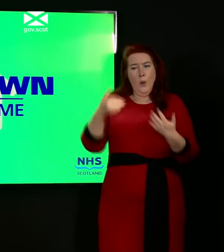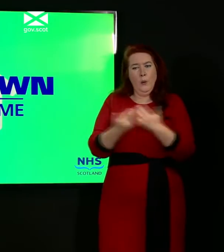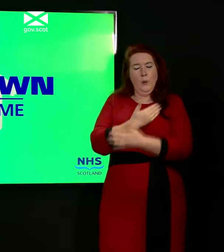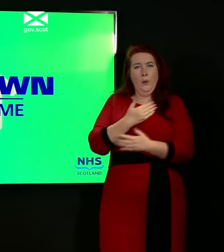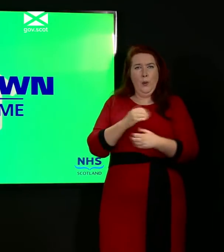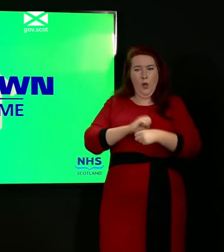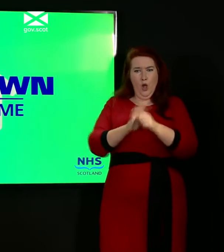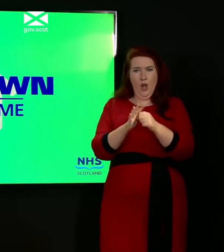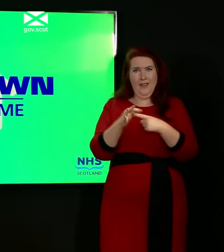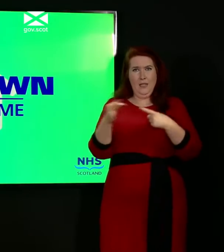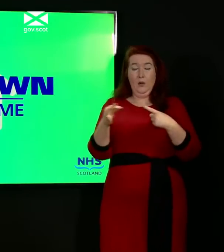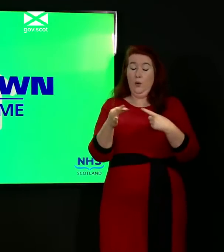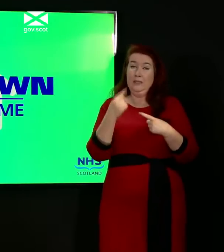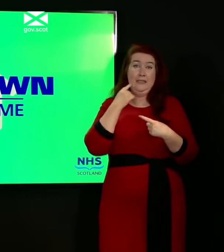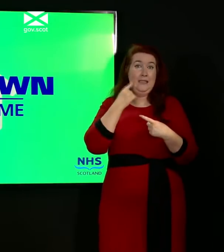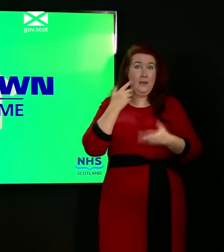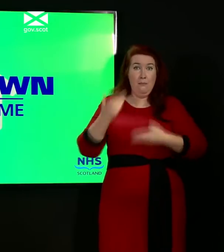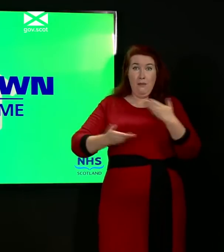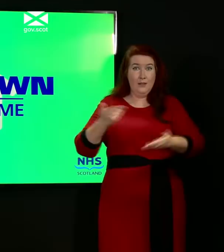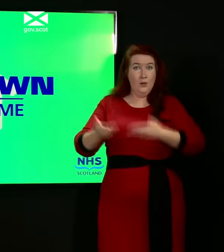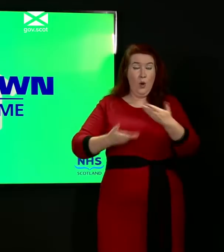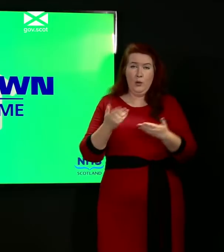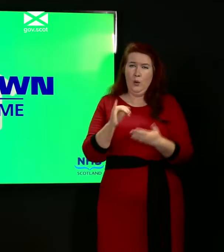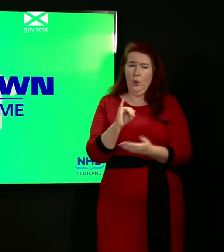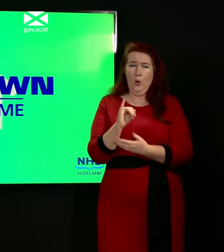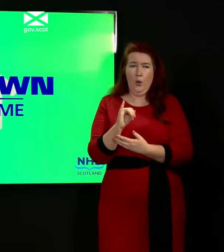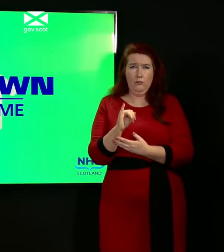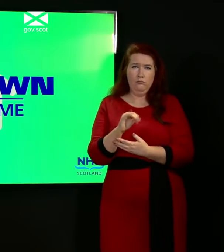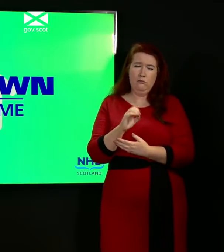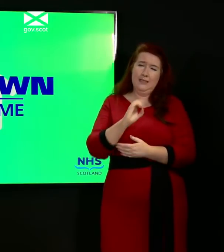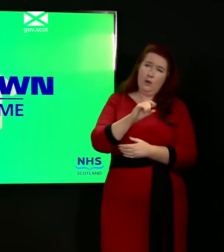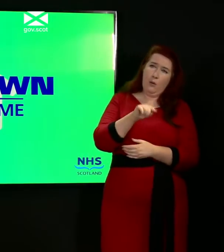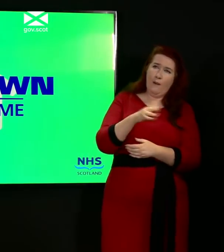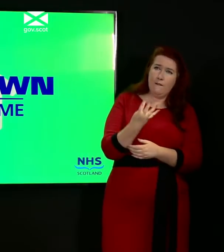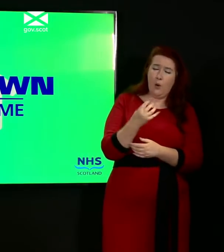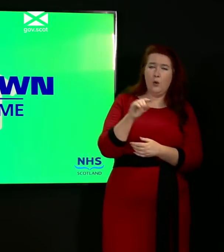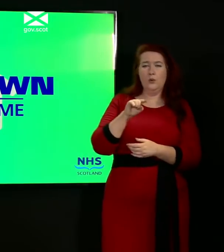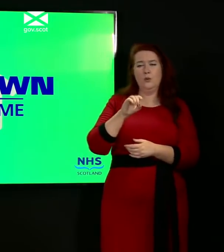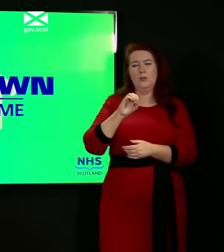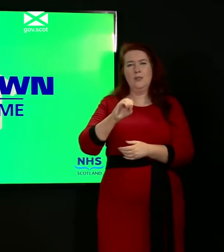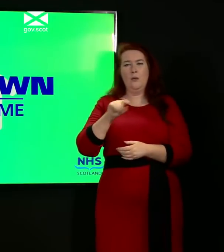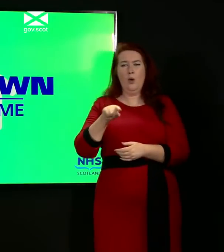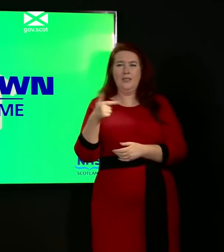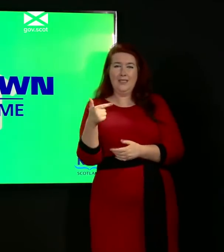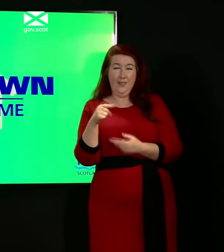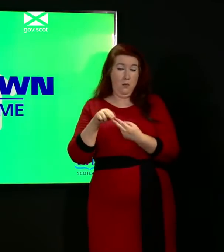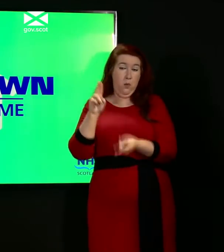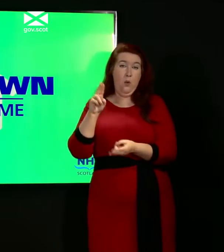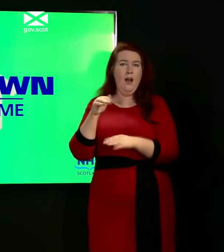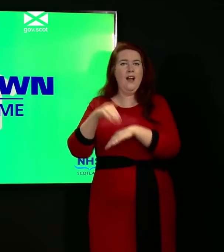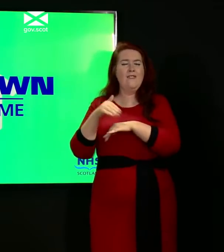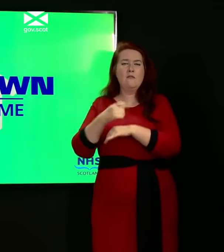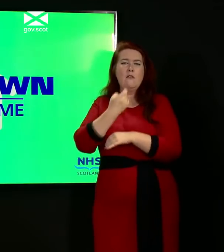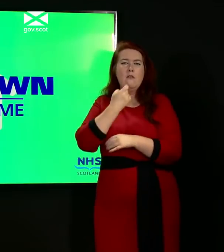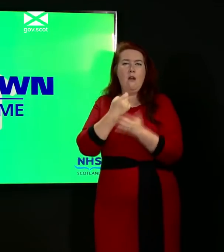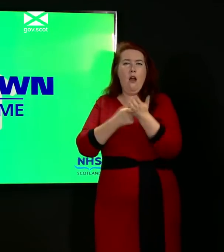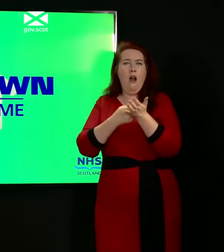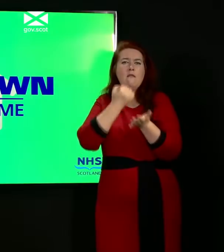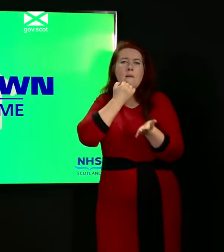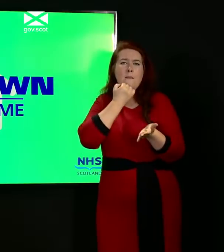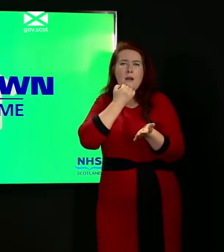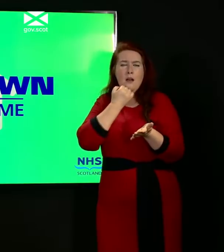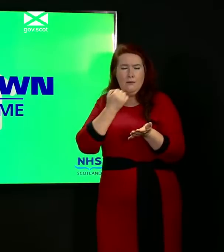this new variant is 0.4 to 0.7 increase in R. But, to finish, there